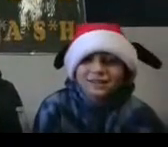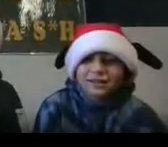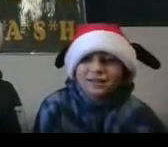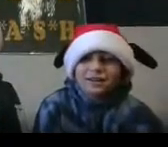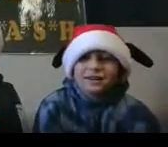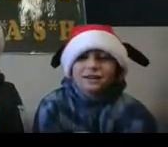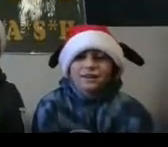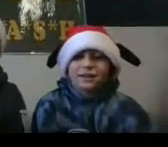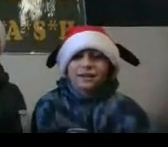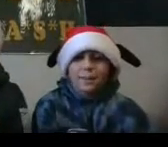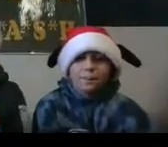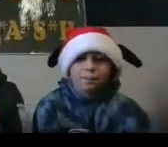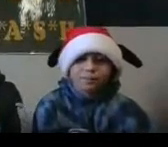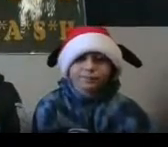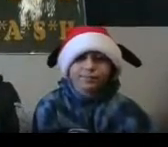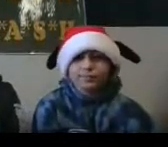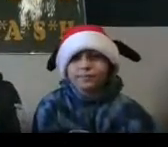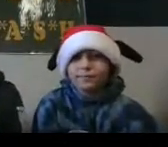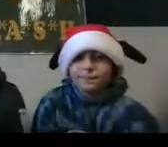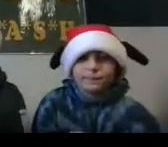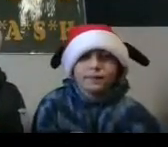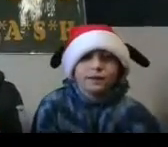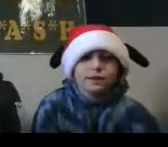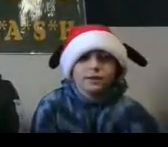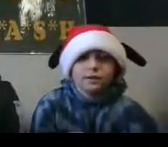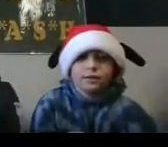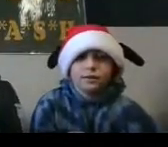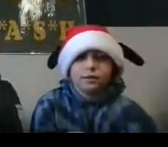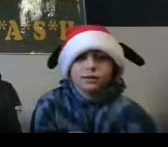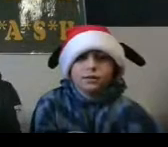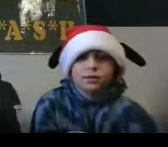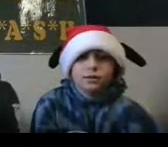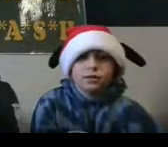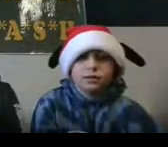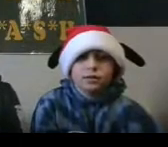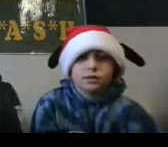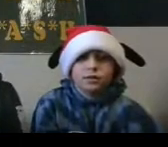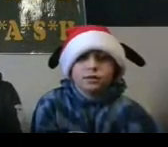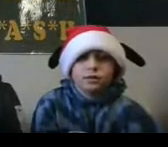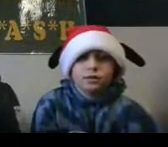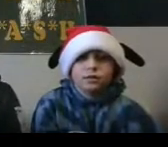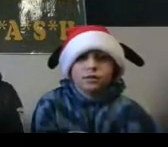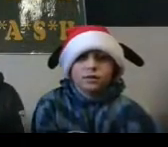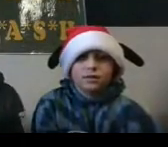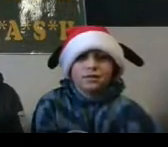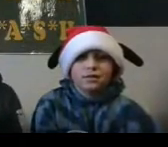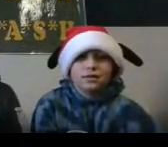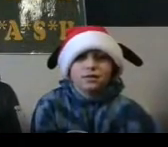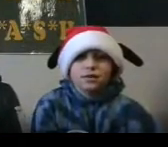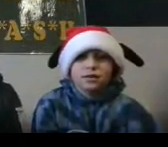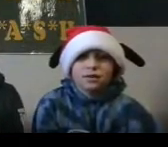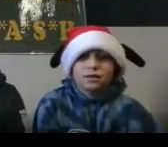Nash News. Today is Tuesday, December 20th, day 3. Please bring in donations for the food drive. Tomorrow's the last